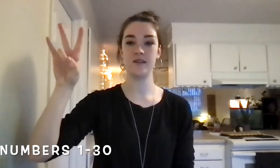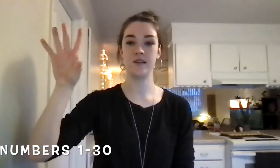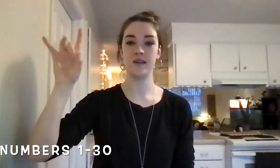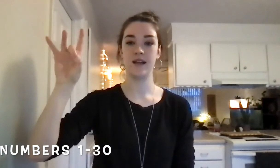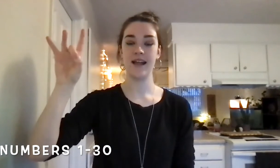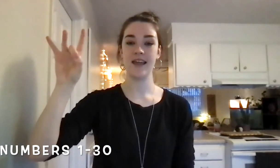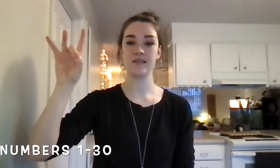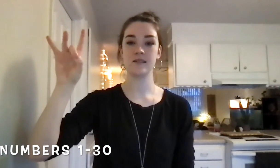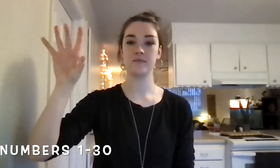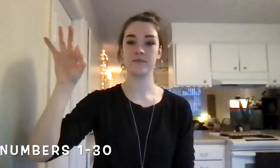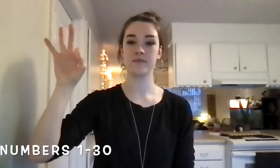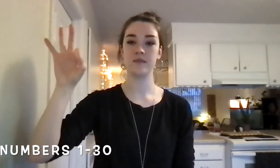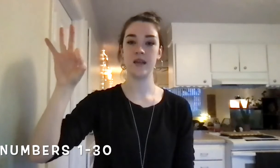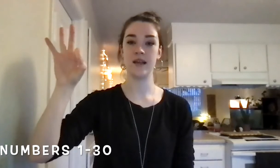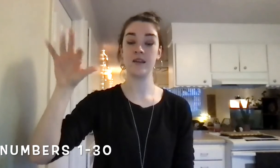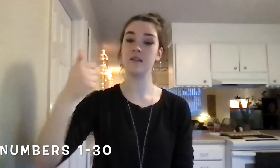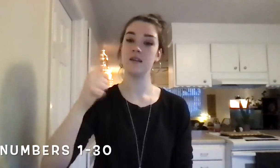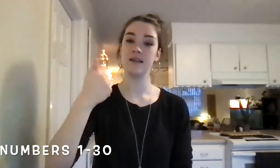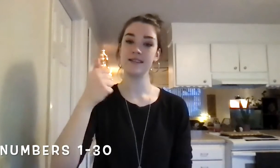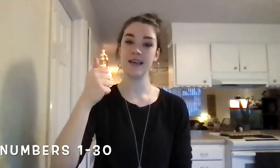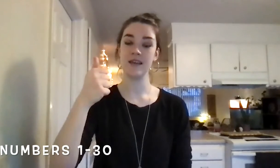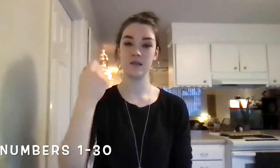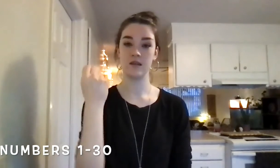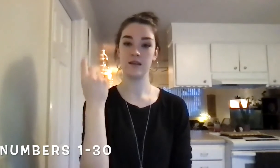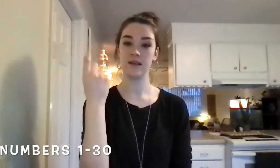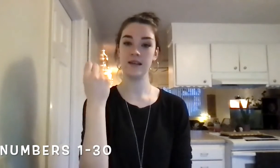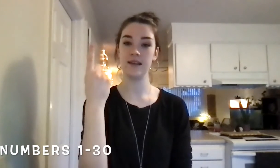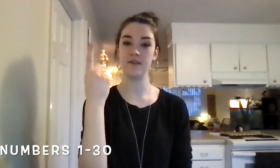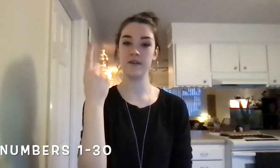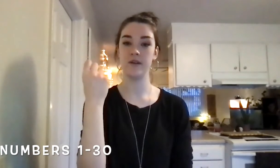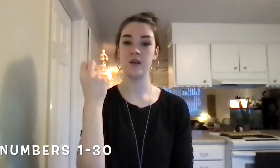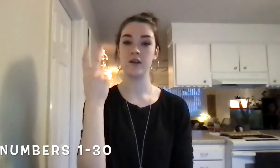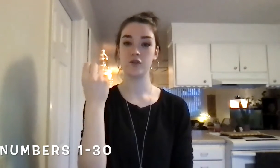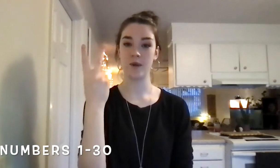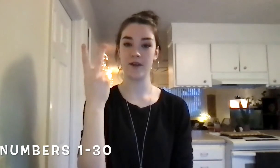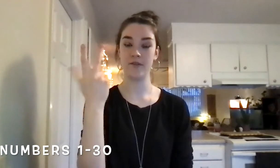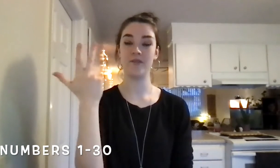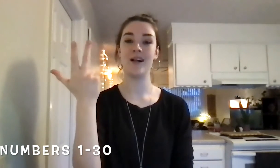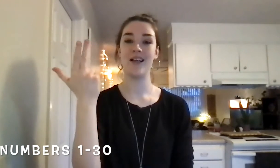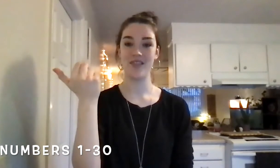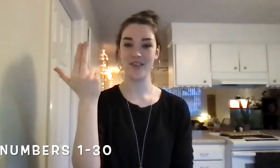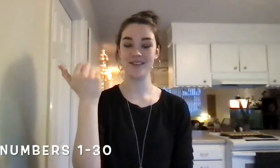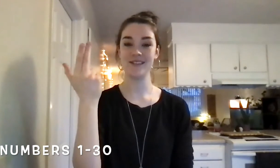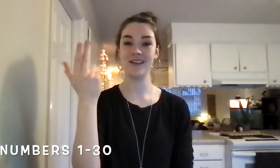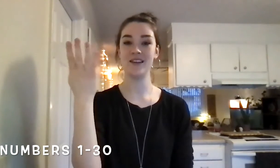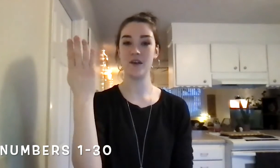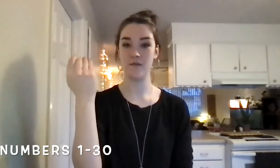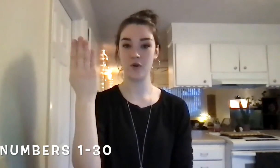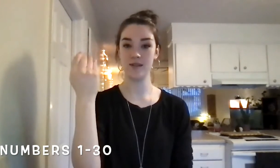7, 8, 9, 10, 11, 12, 13,